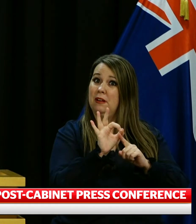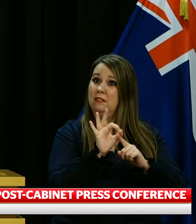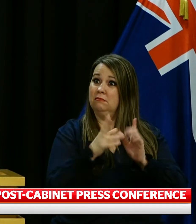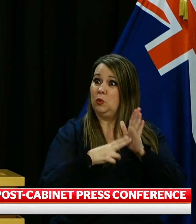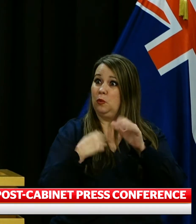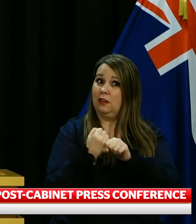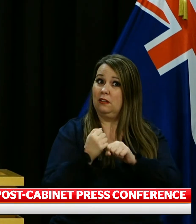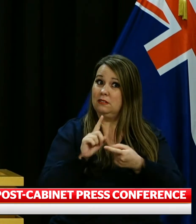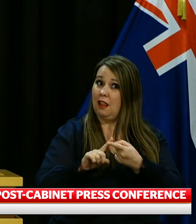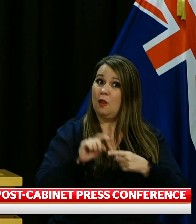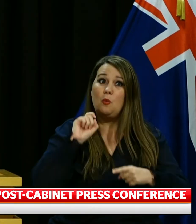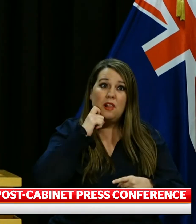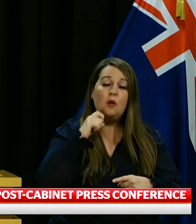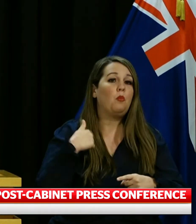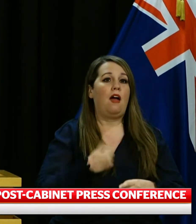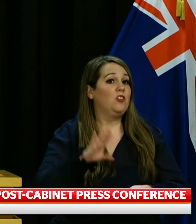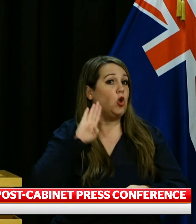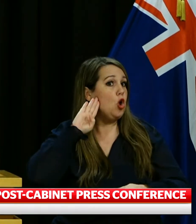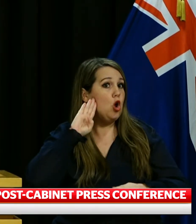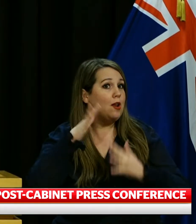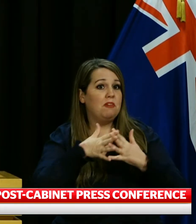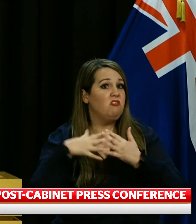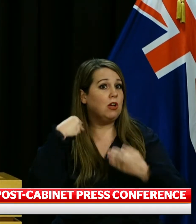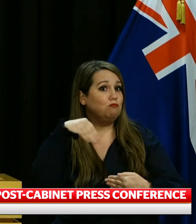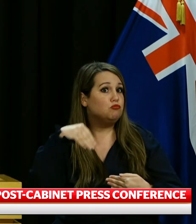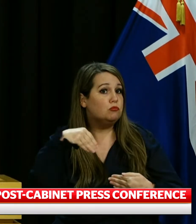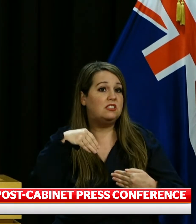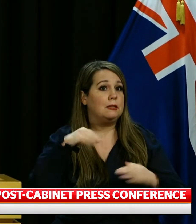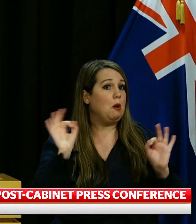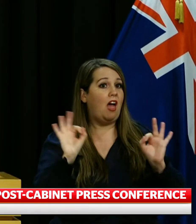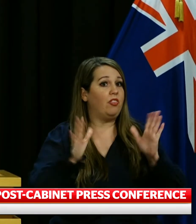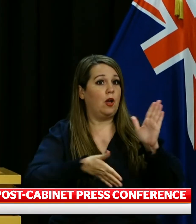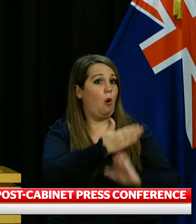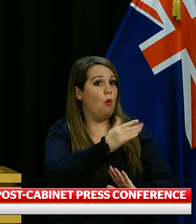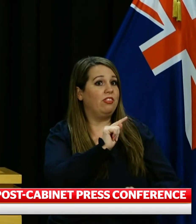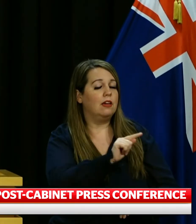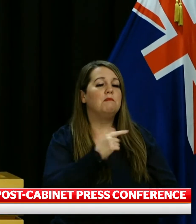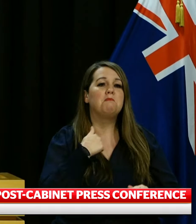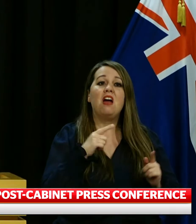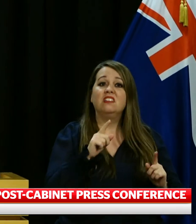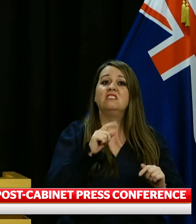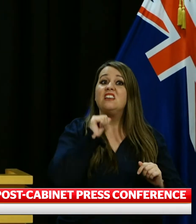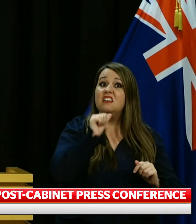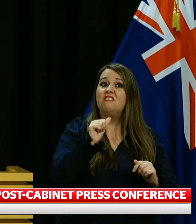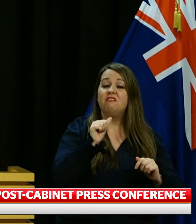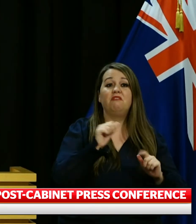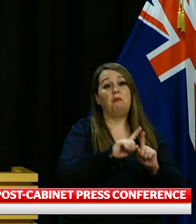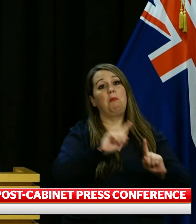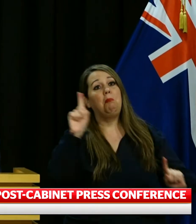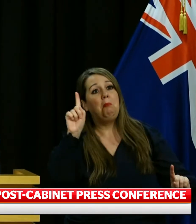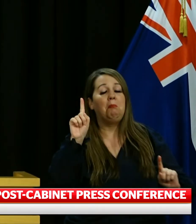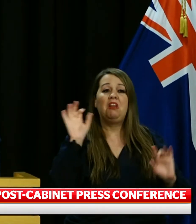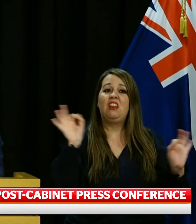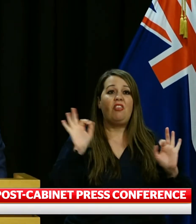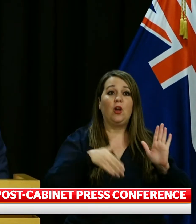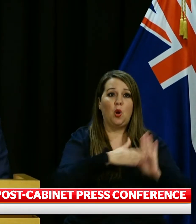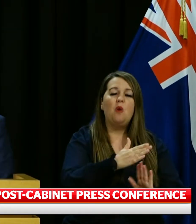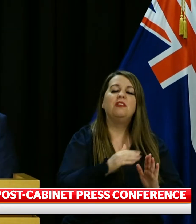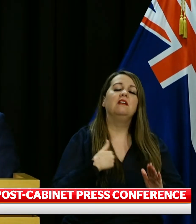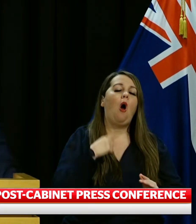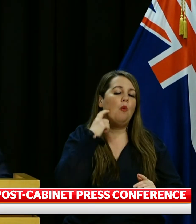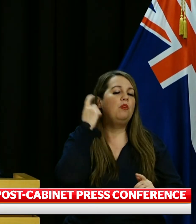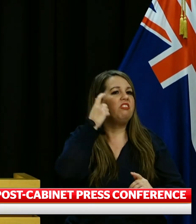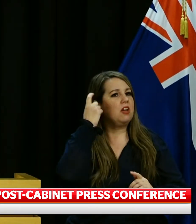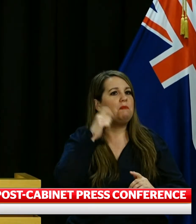haven't had any indications at that point that that's likely, but obviously I'd consider that if that was to happen. Just on the land use